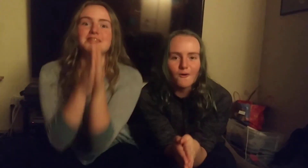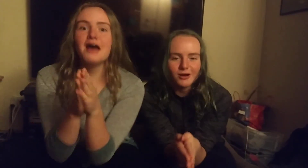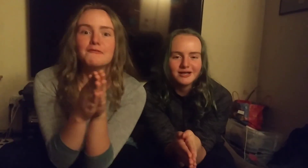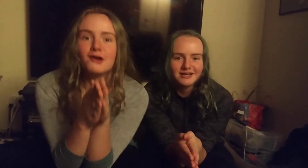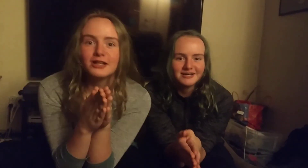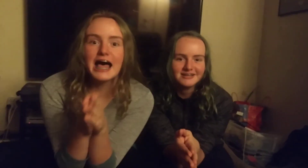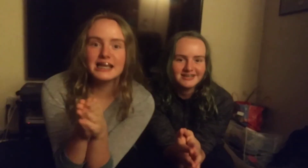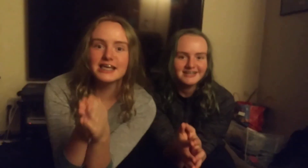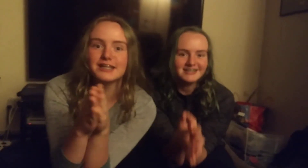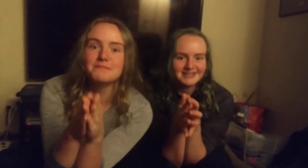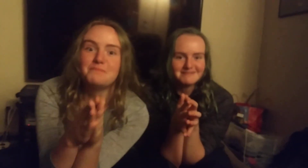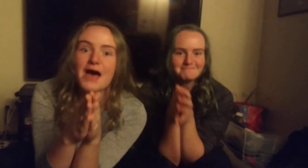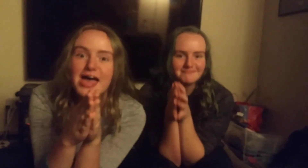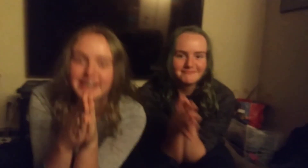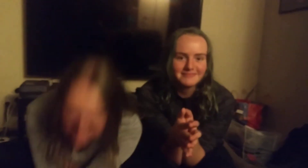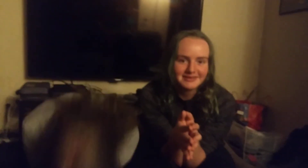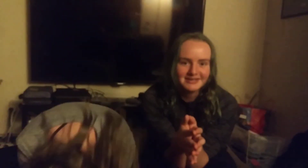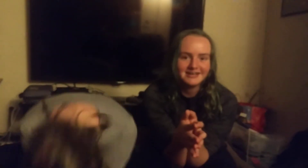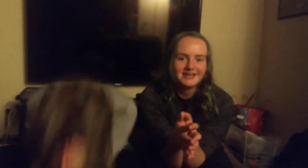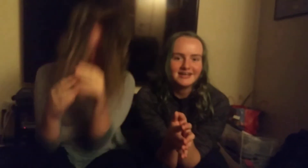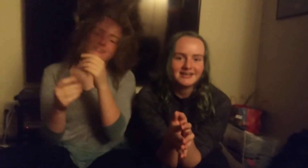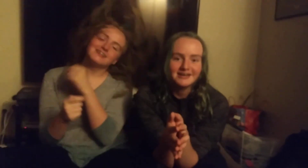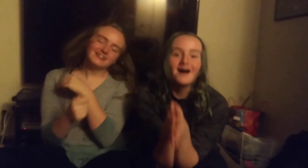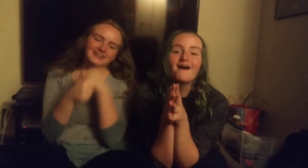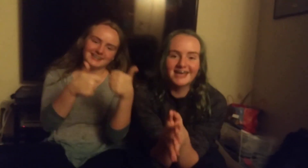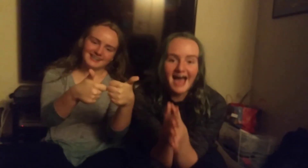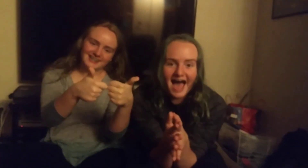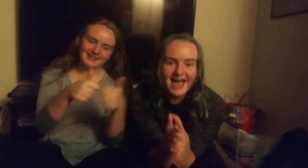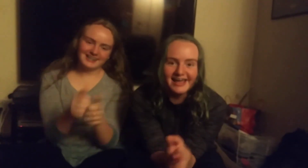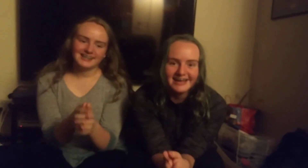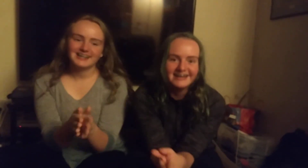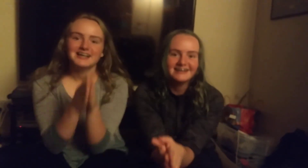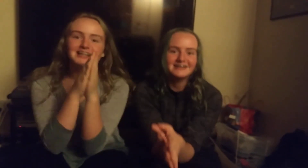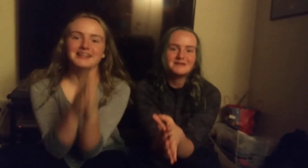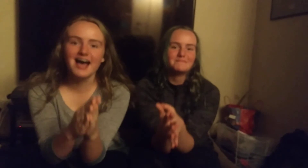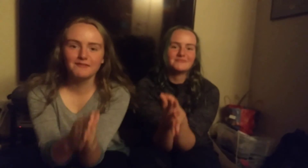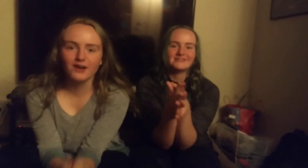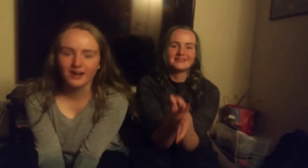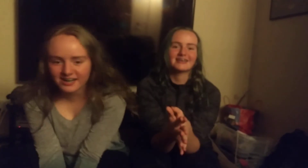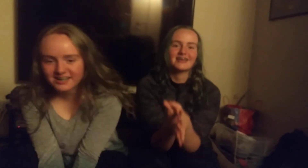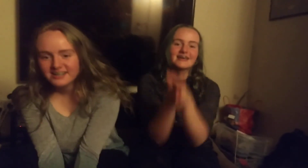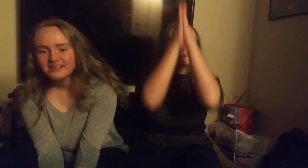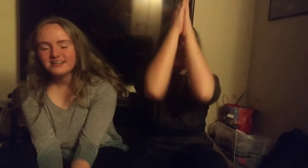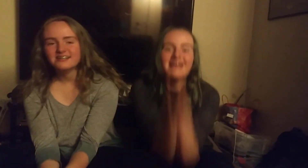Never let Eden bake. Okay? Never!